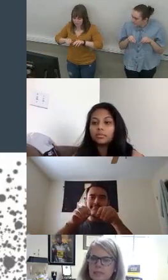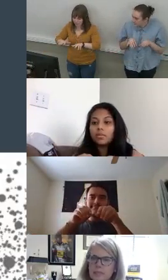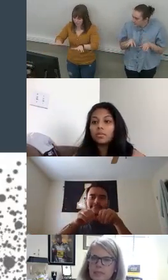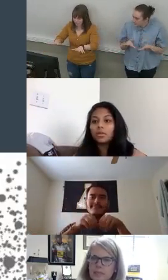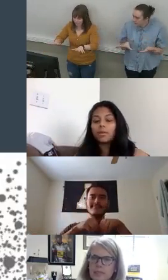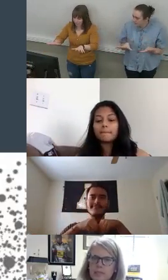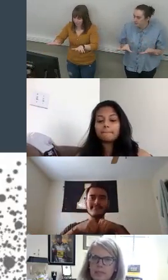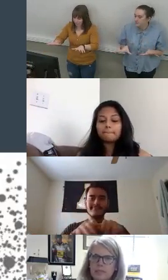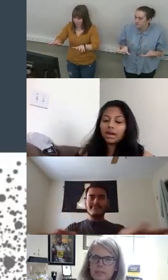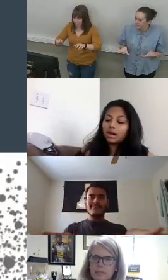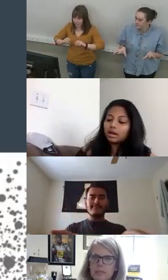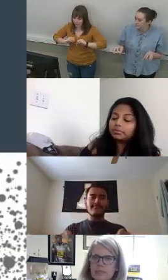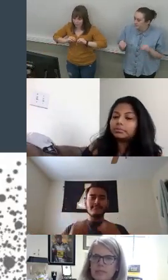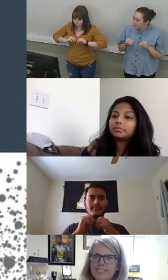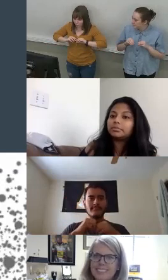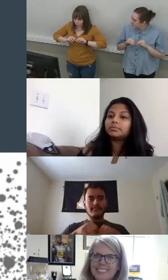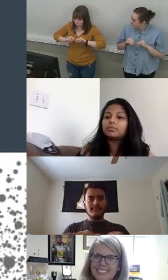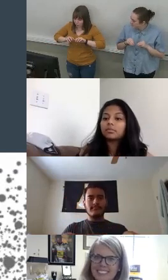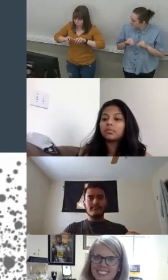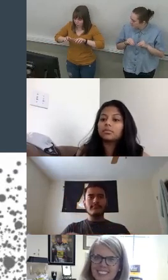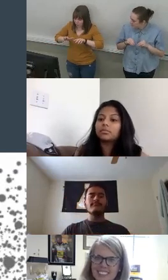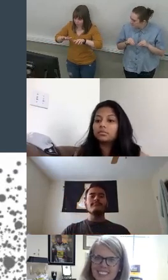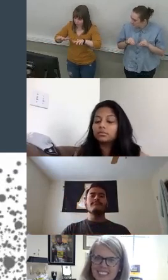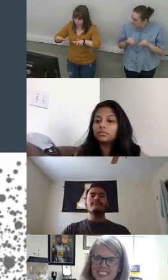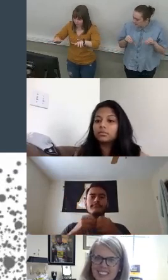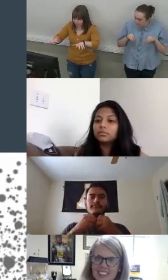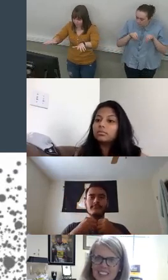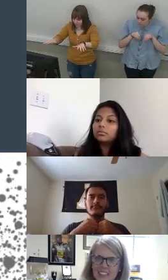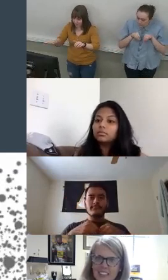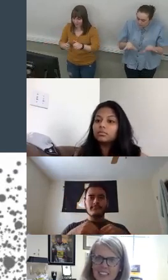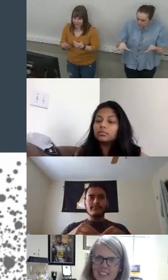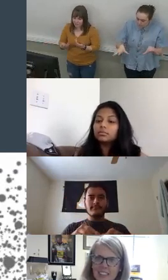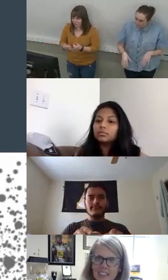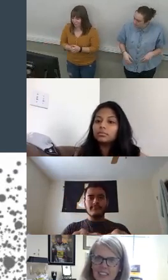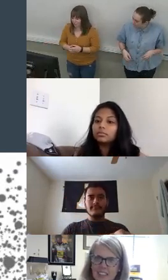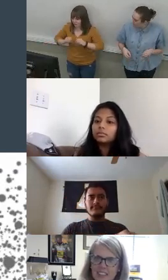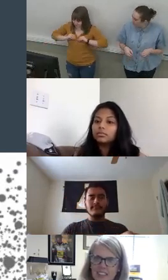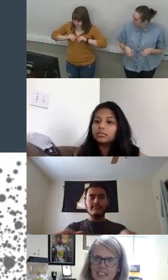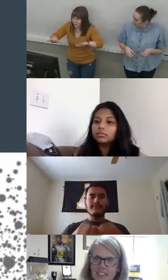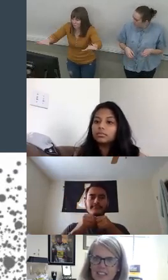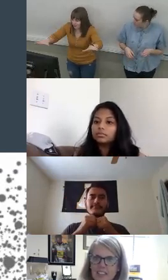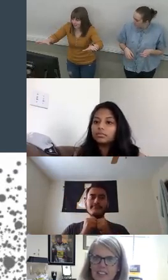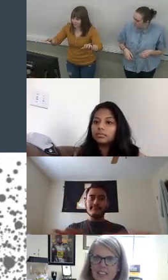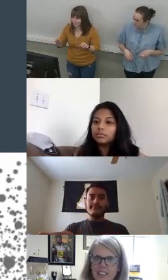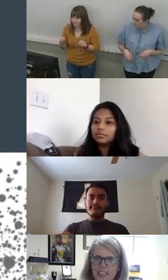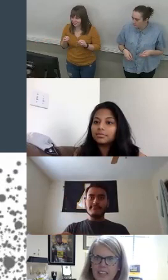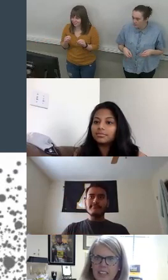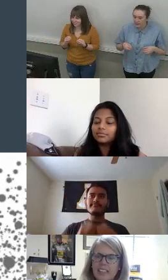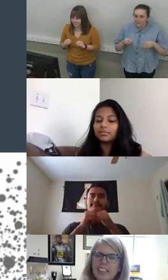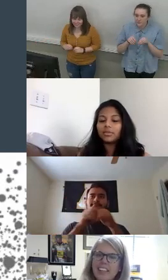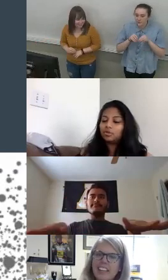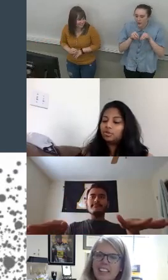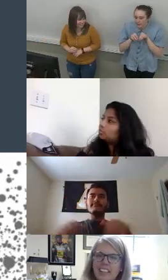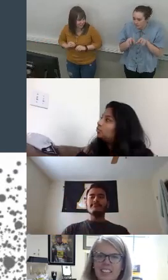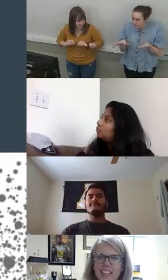chest, and then comes out. Yep. And it could be if it's a slow spread, you do it fast. Or If it's coronavirus, go very fast. And